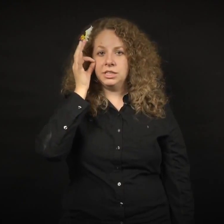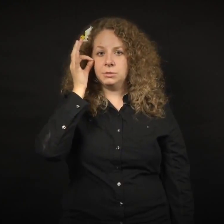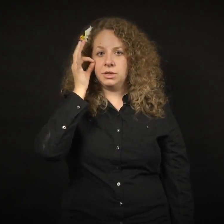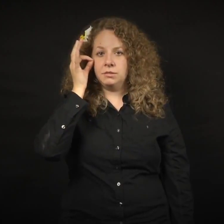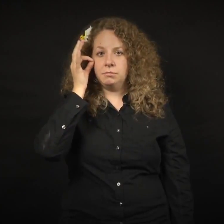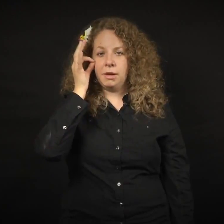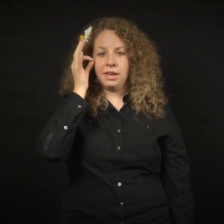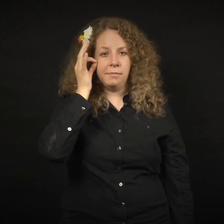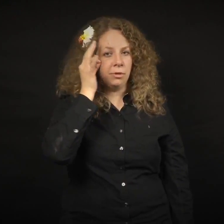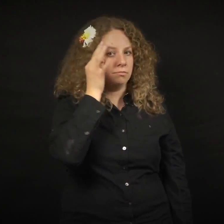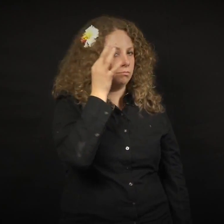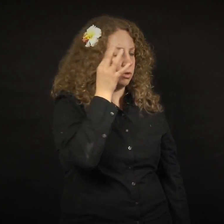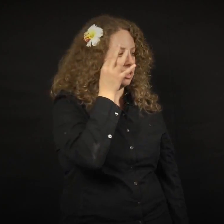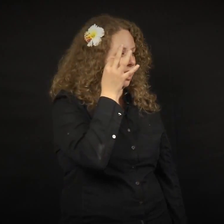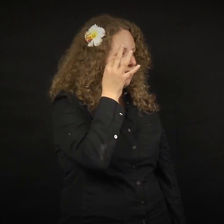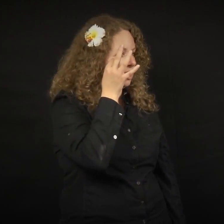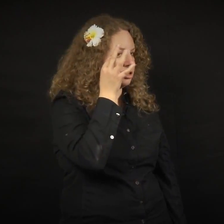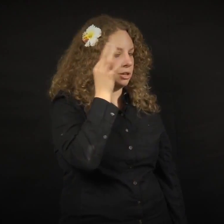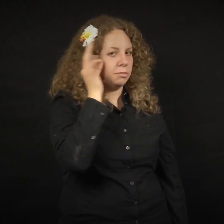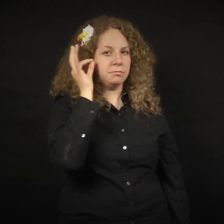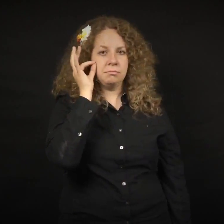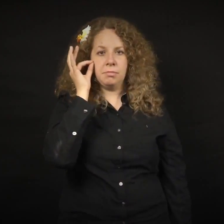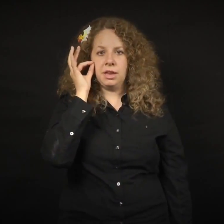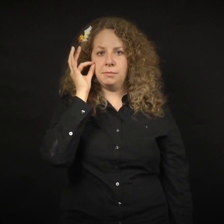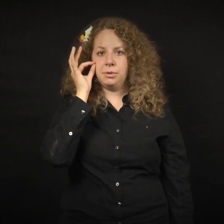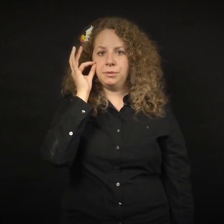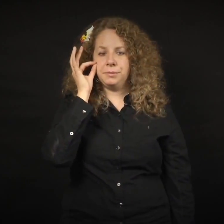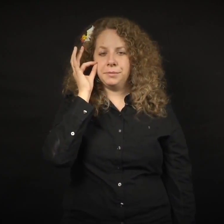this one, pineapple, with an F hand shape, pineapple.